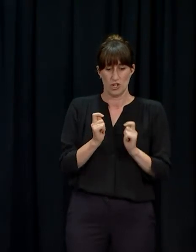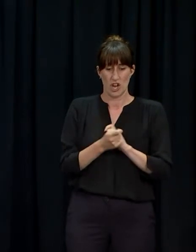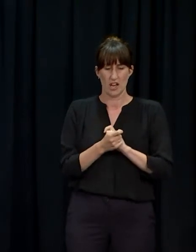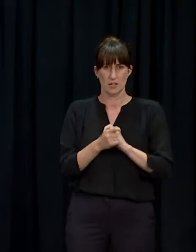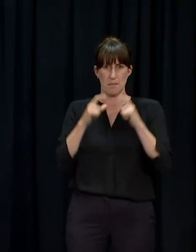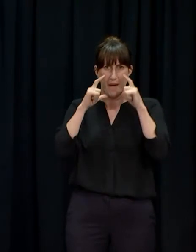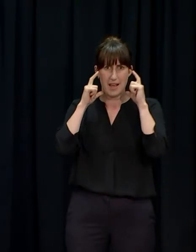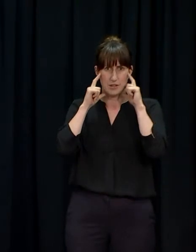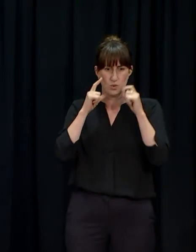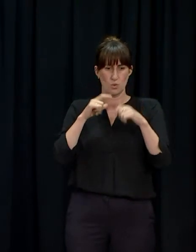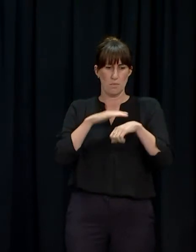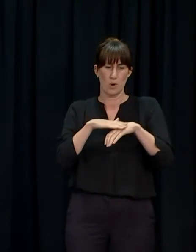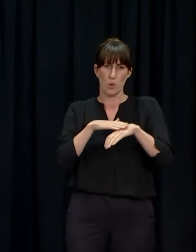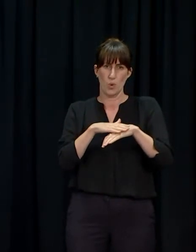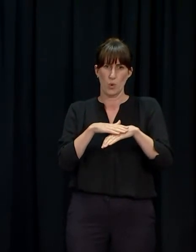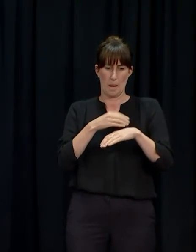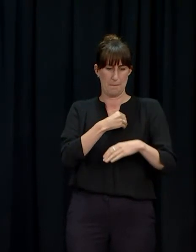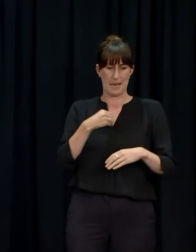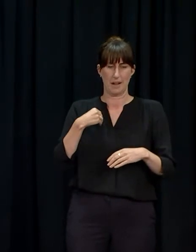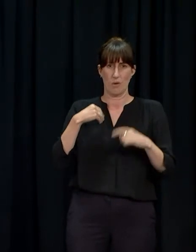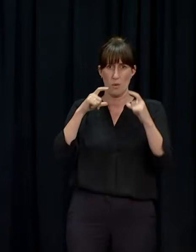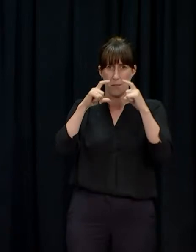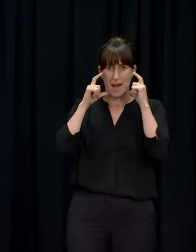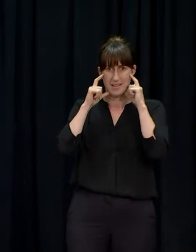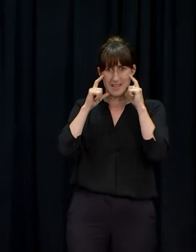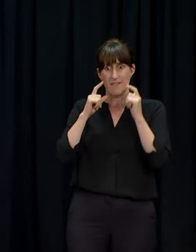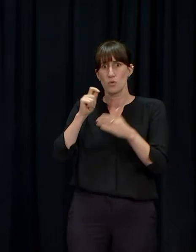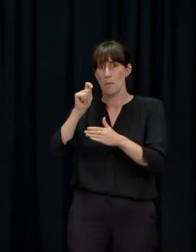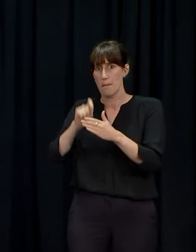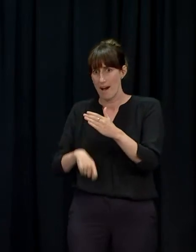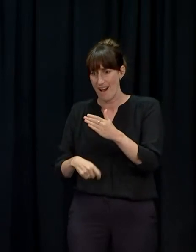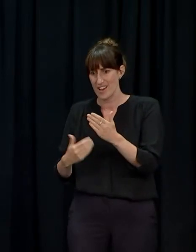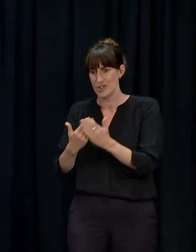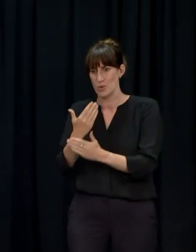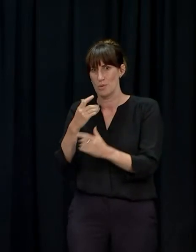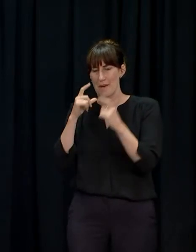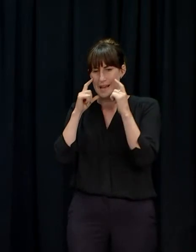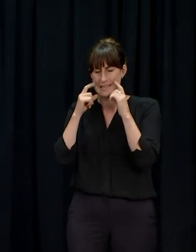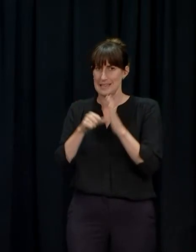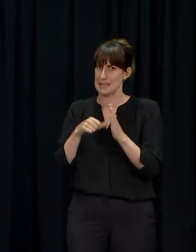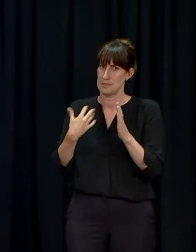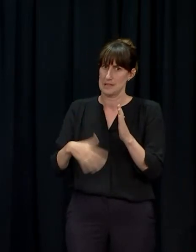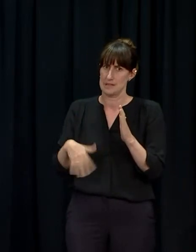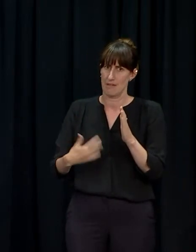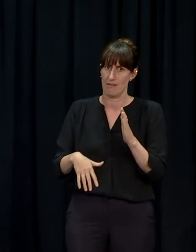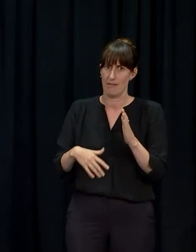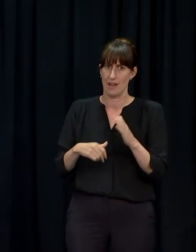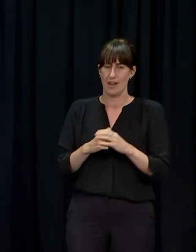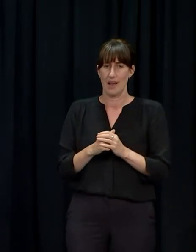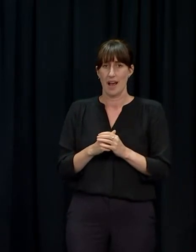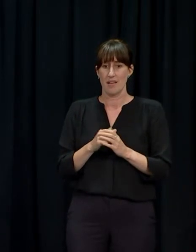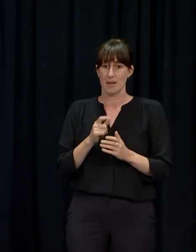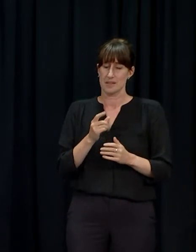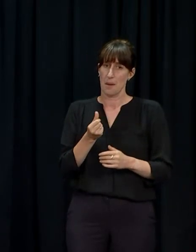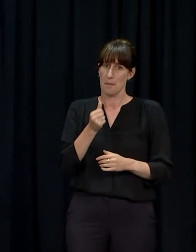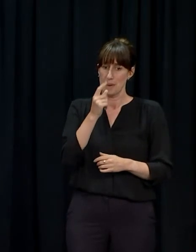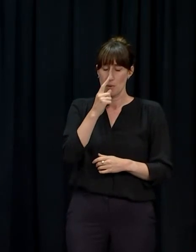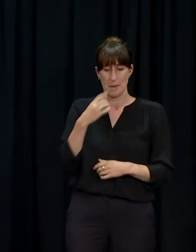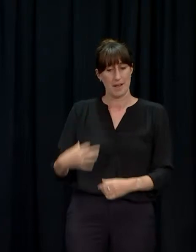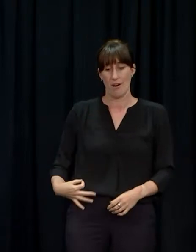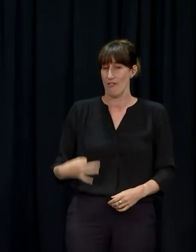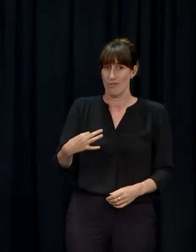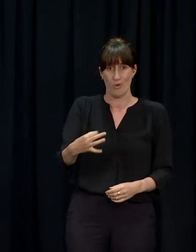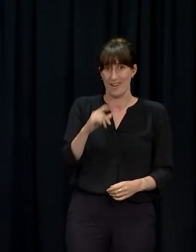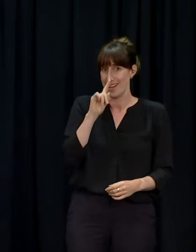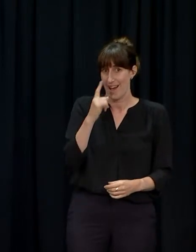whānau. Would the government consider subsidising or improving access and equity for masks? So